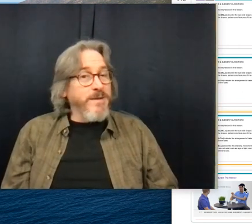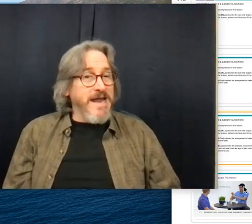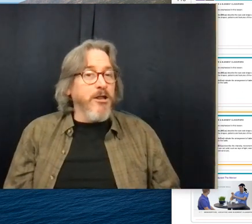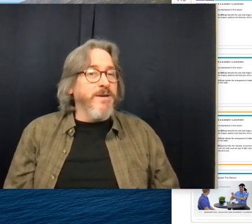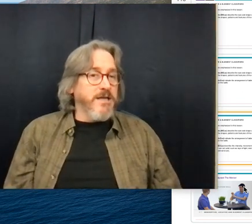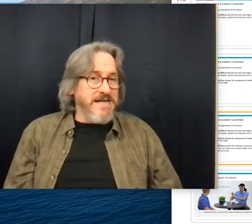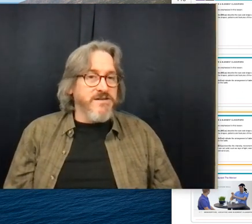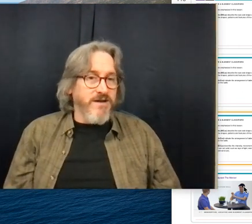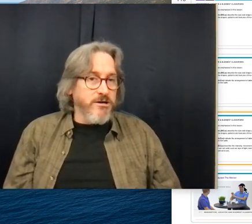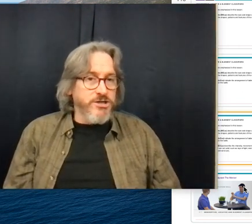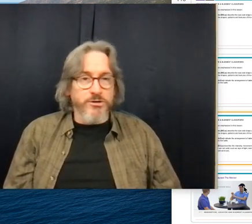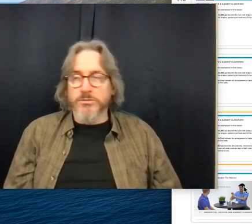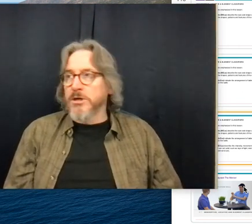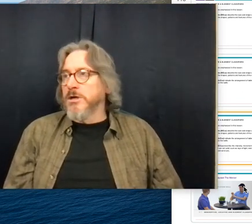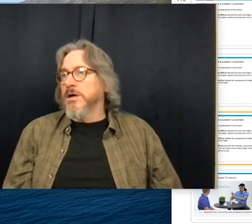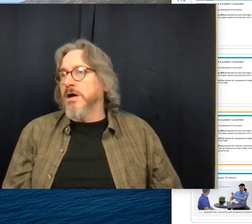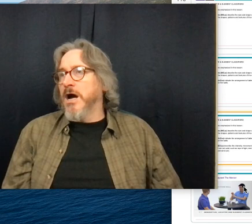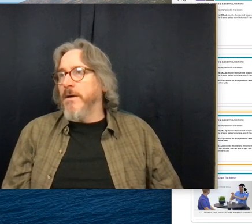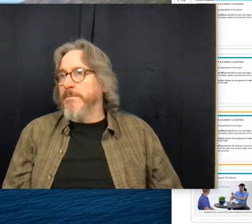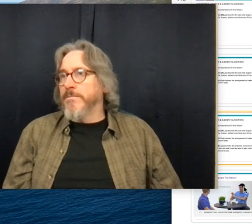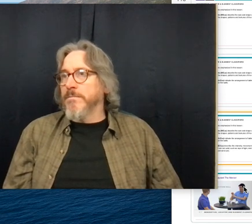that would be an element classifier too.